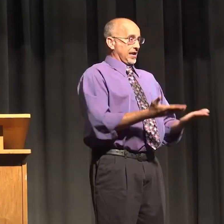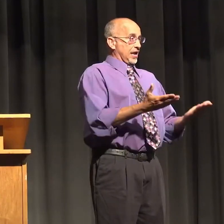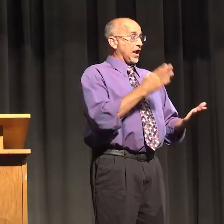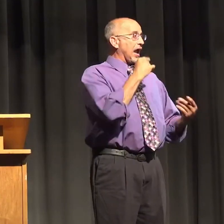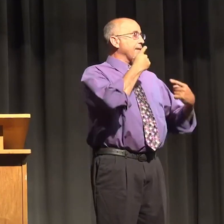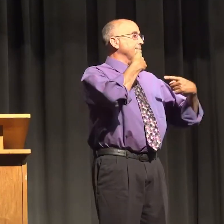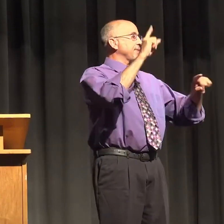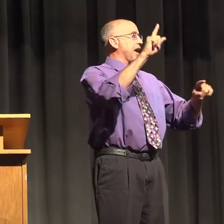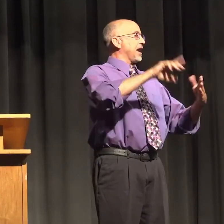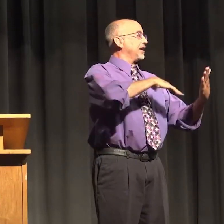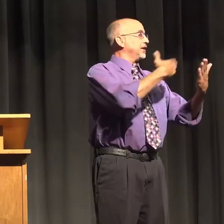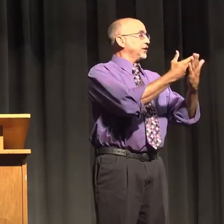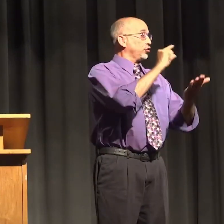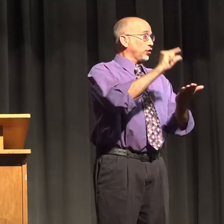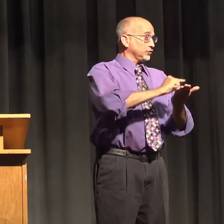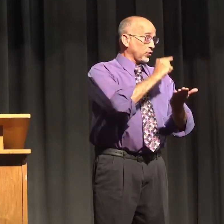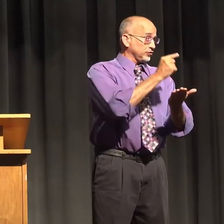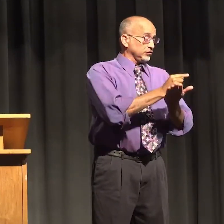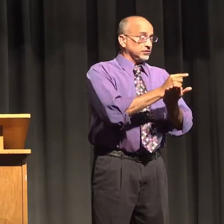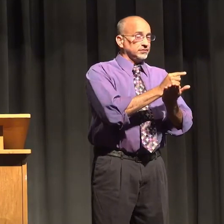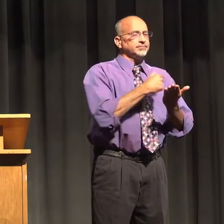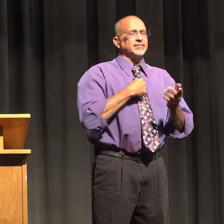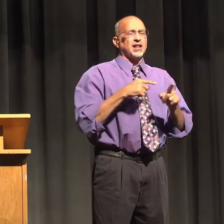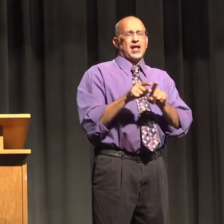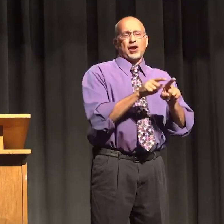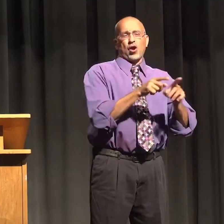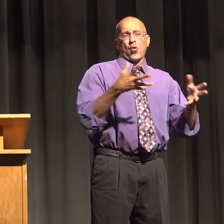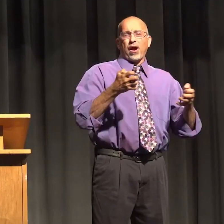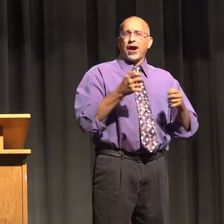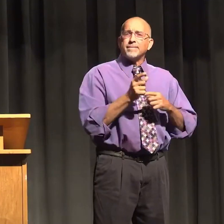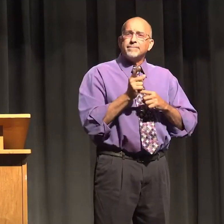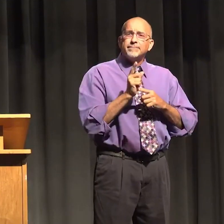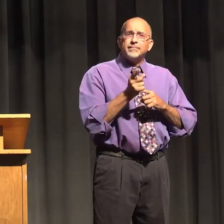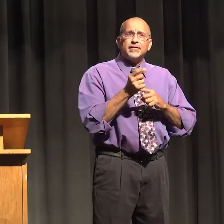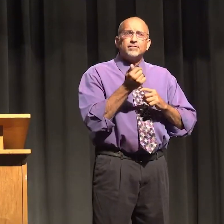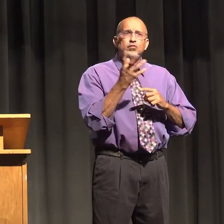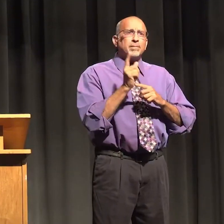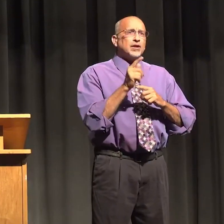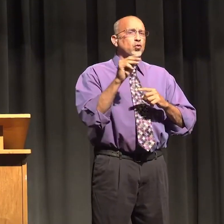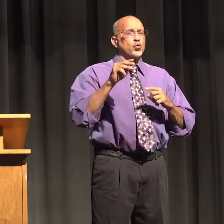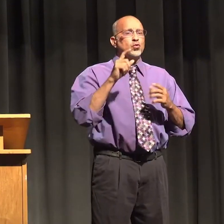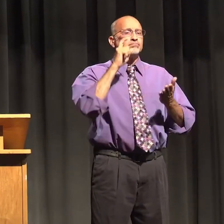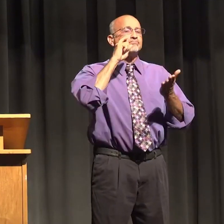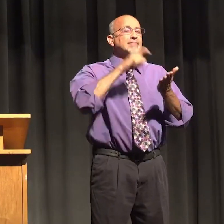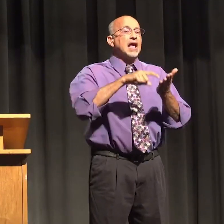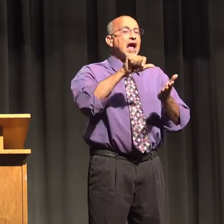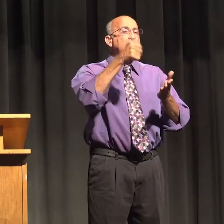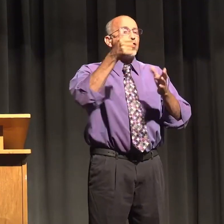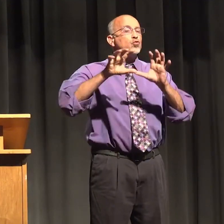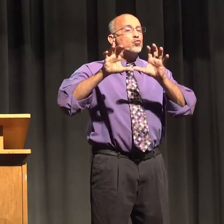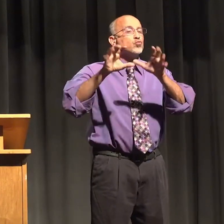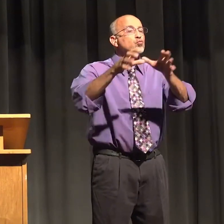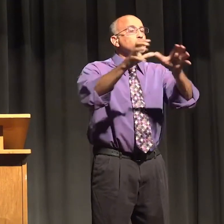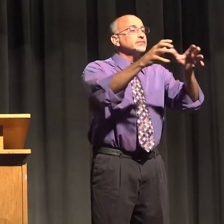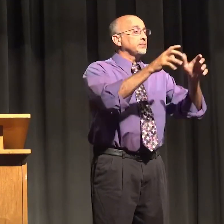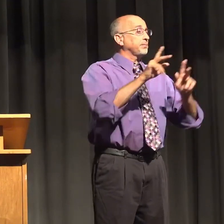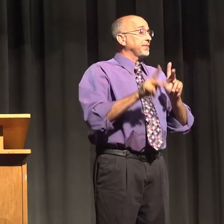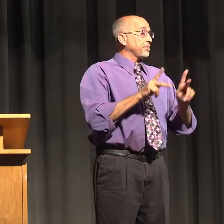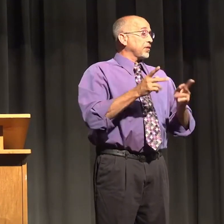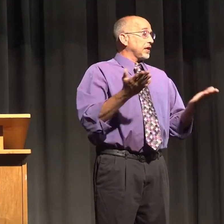mean, they're here and they're successful and they are graduates. And we just want to take a few moments to recognize the various